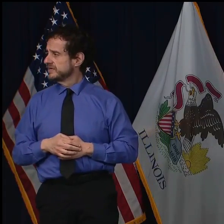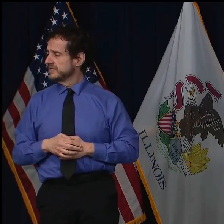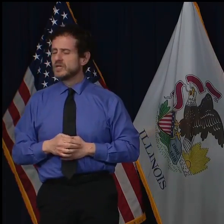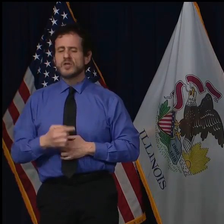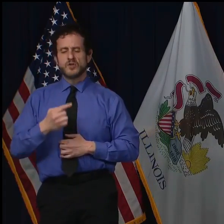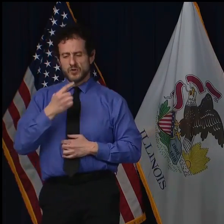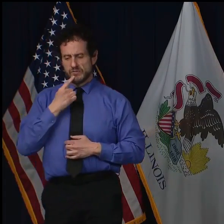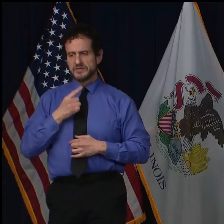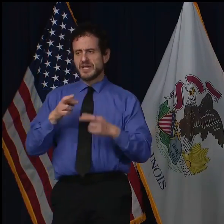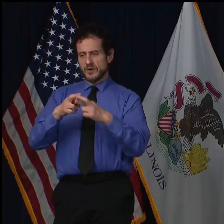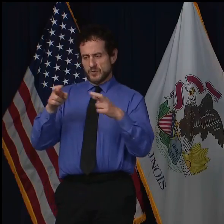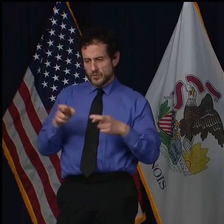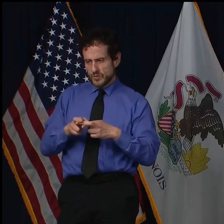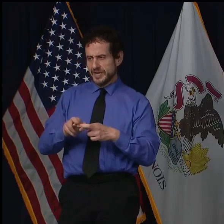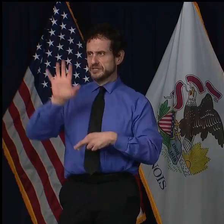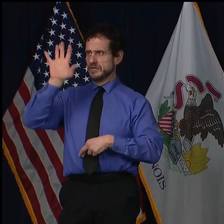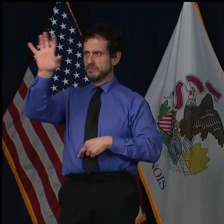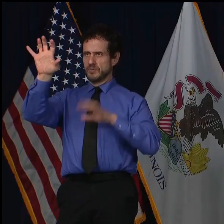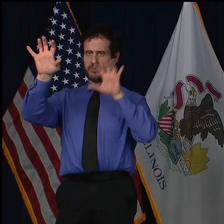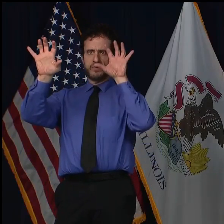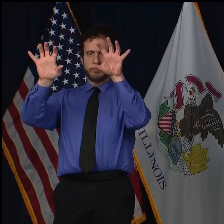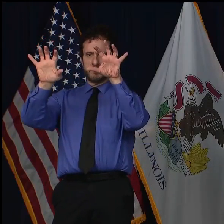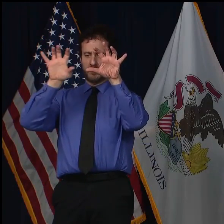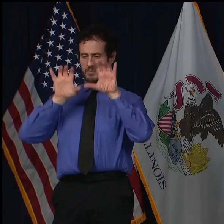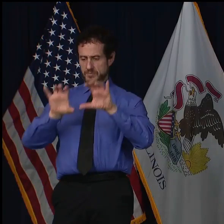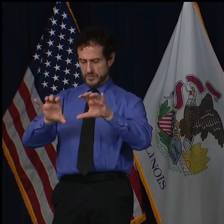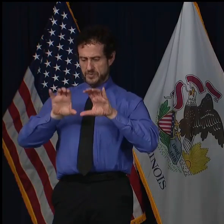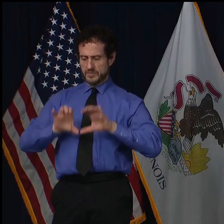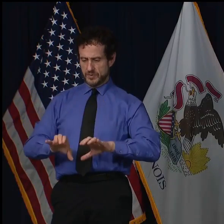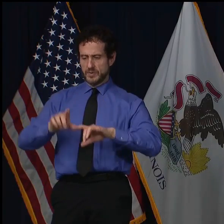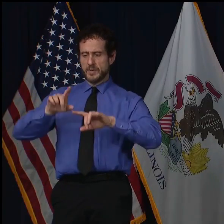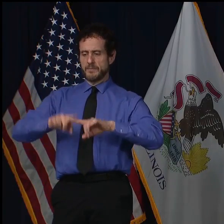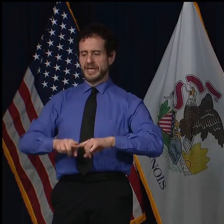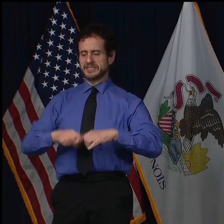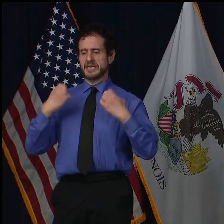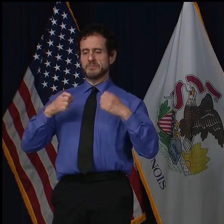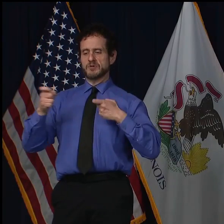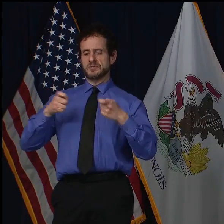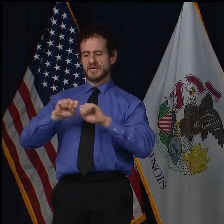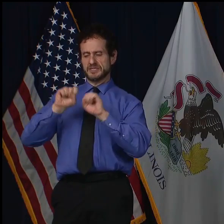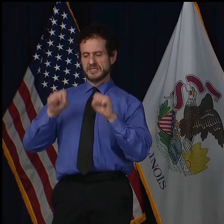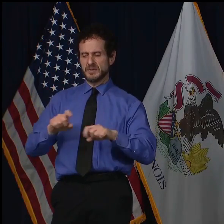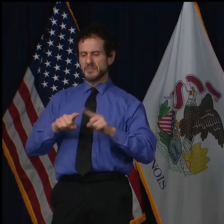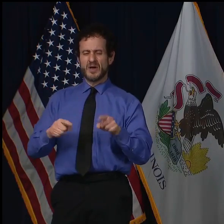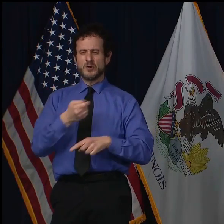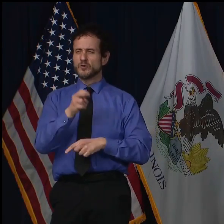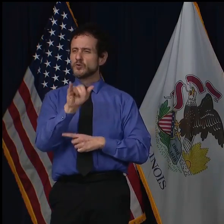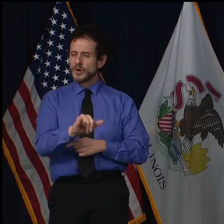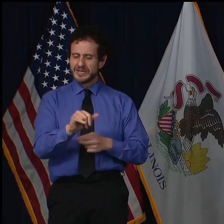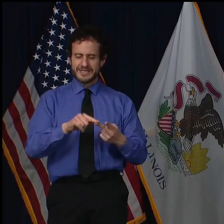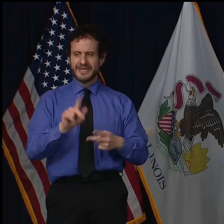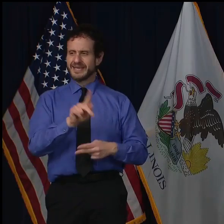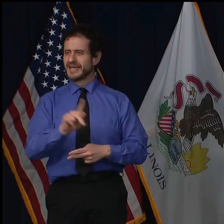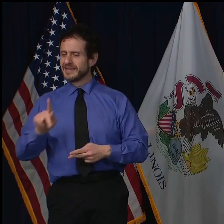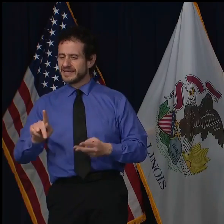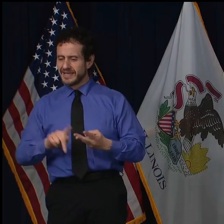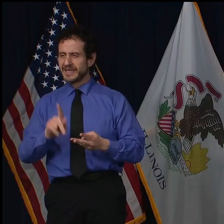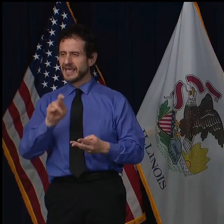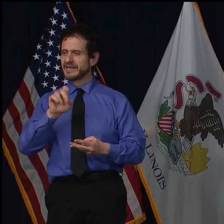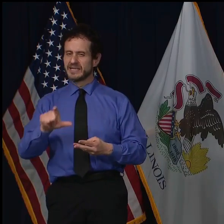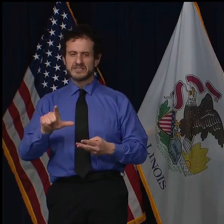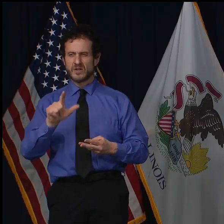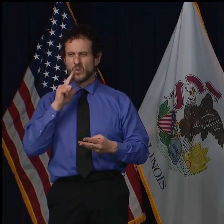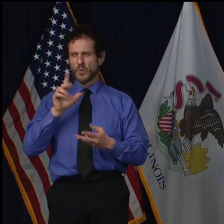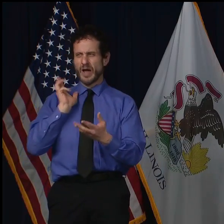breakdowns for reopening the plan, for your reopening plan, are based on EMS regions, but why are counties like Grundy, Kankakee, and Kendall being grouped with